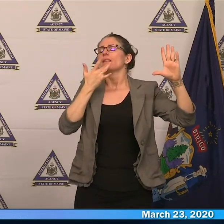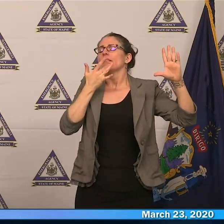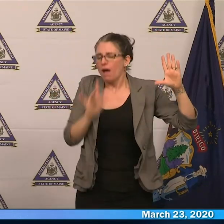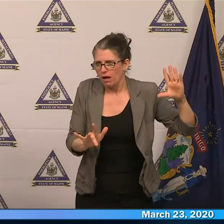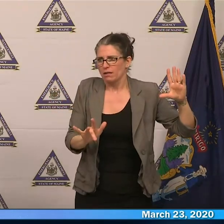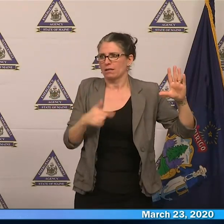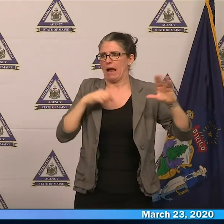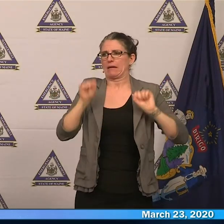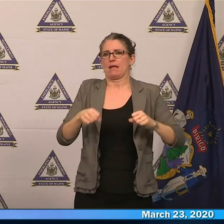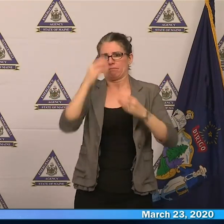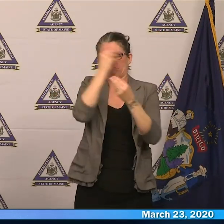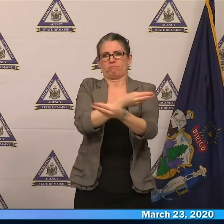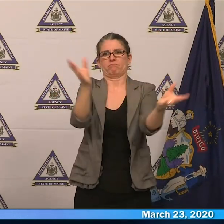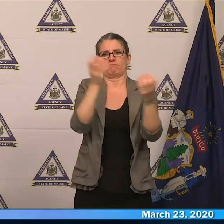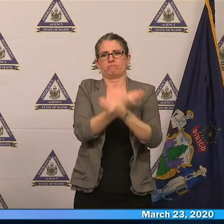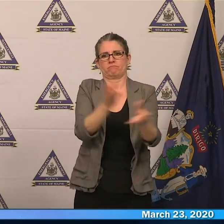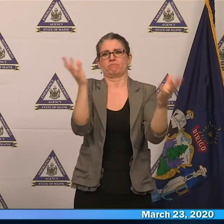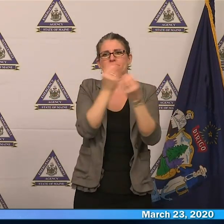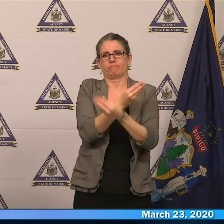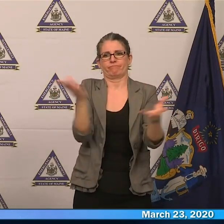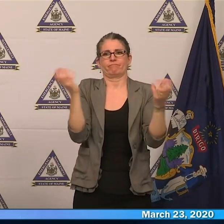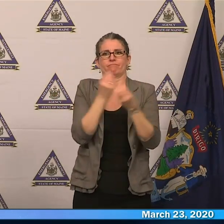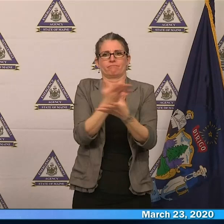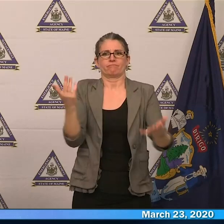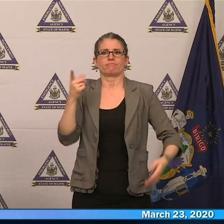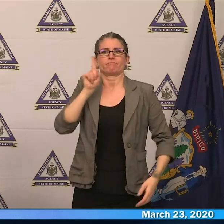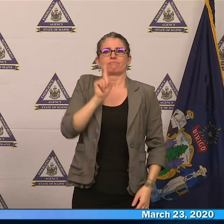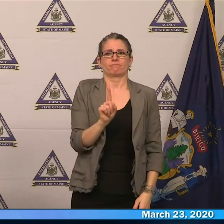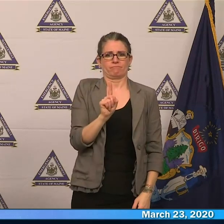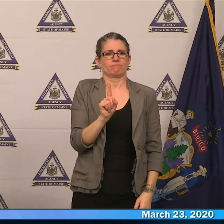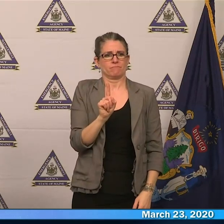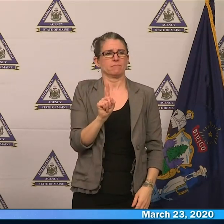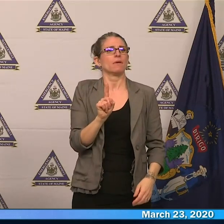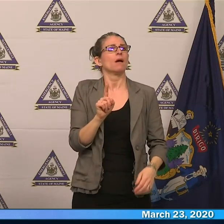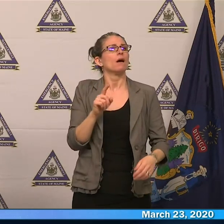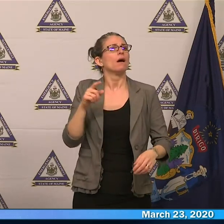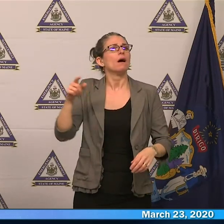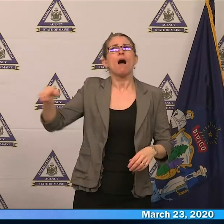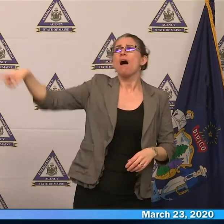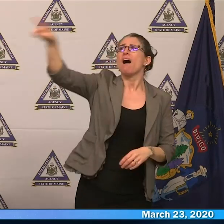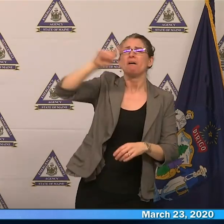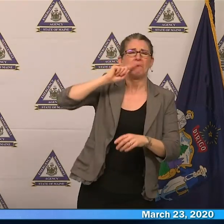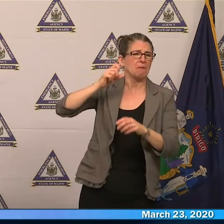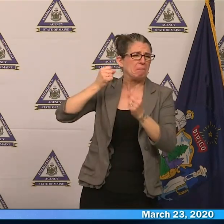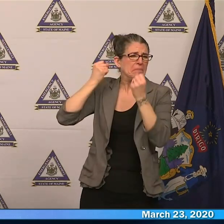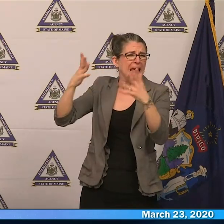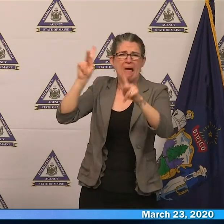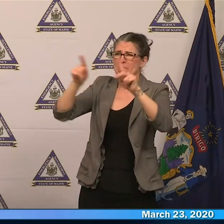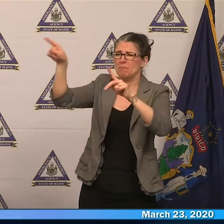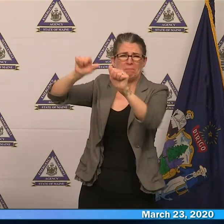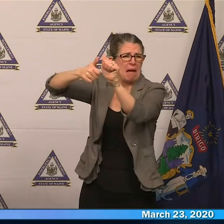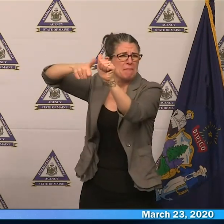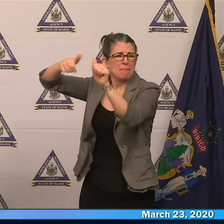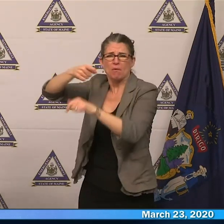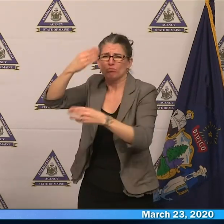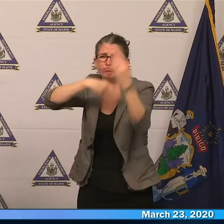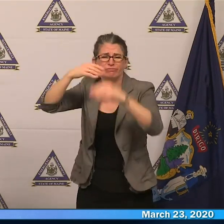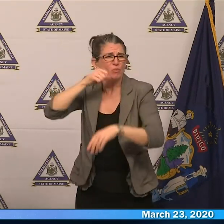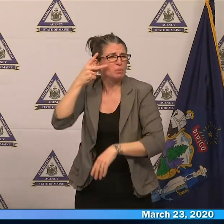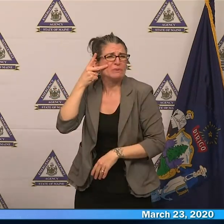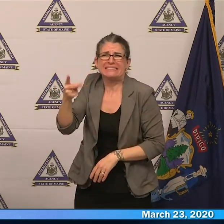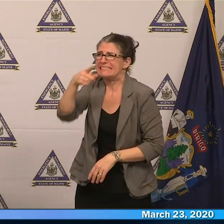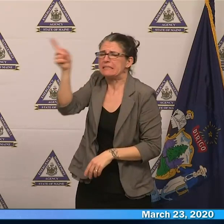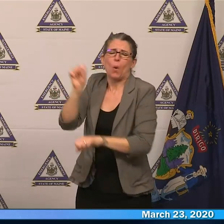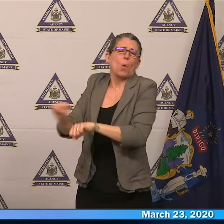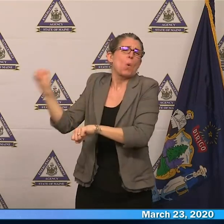giants. Those are the people in this room, in this building, at our agency, across the administration. They are the team that